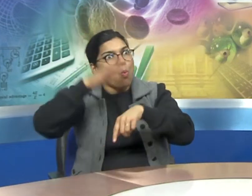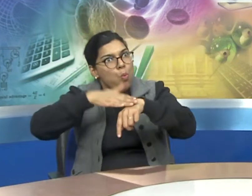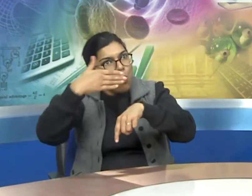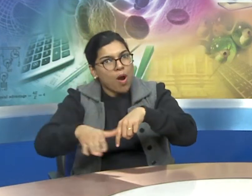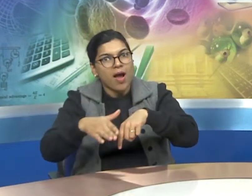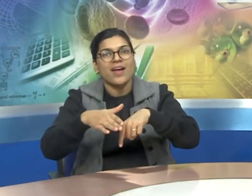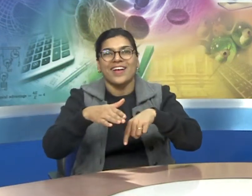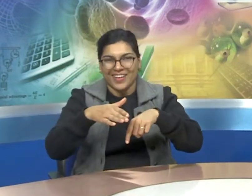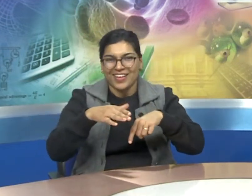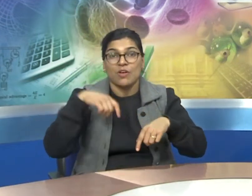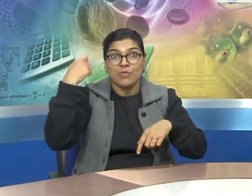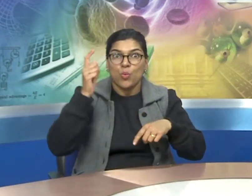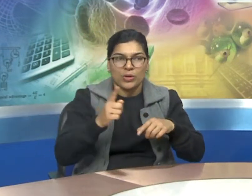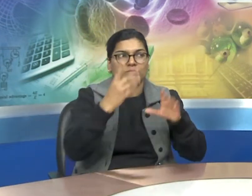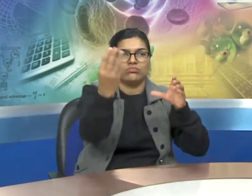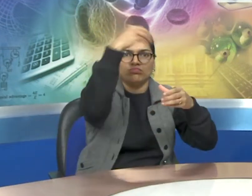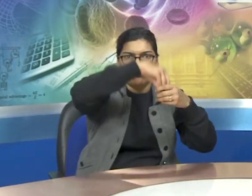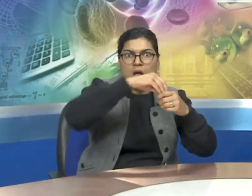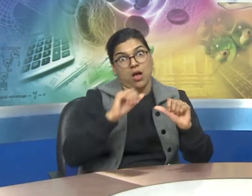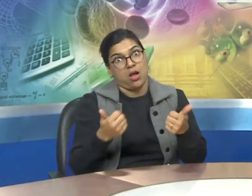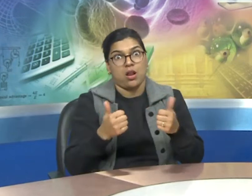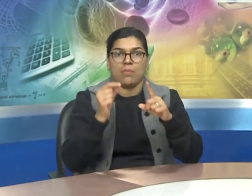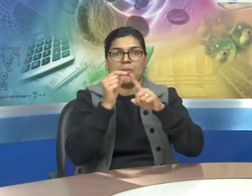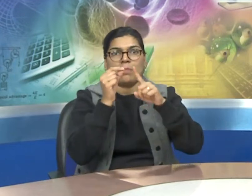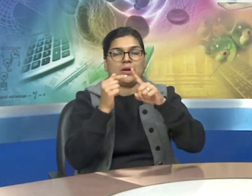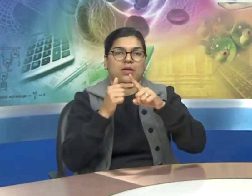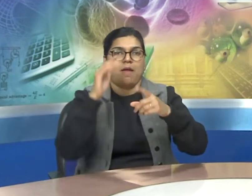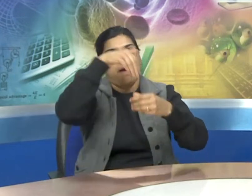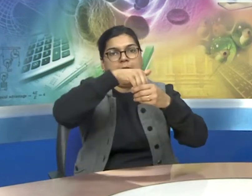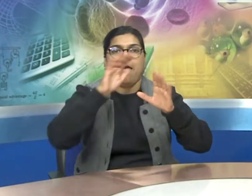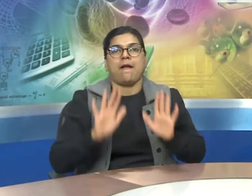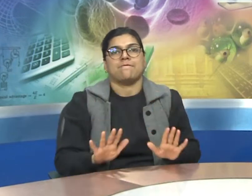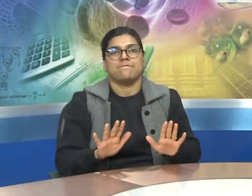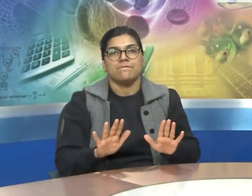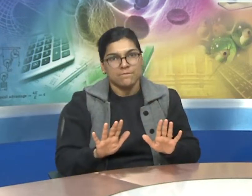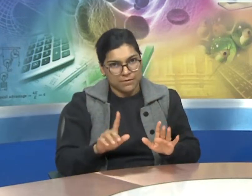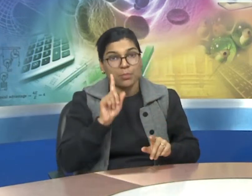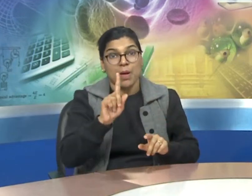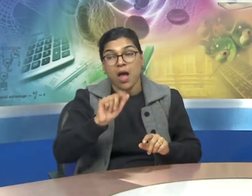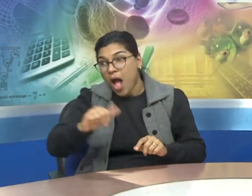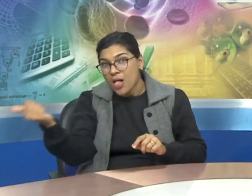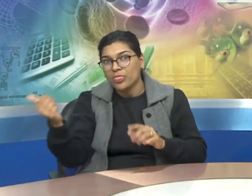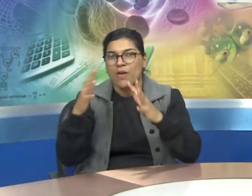to watch, then that video can be inserted here.